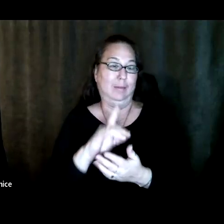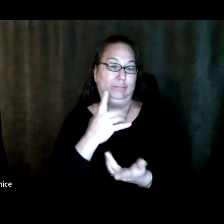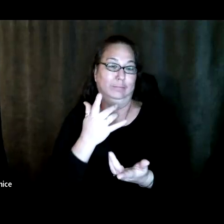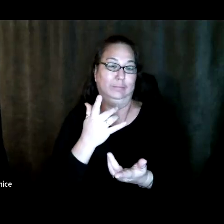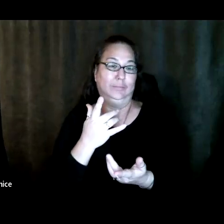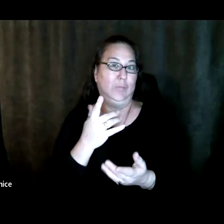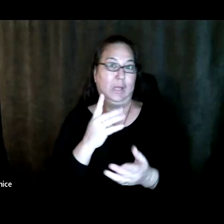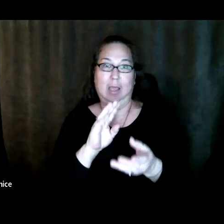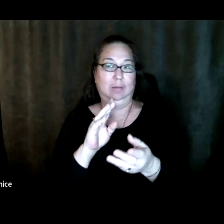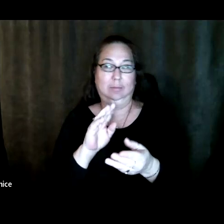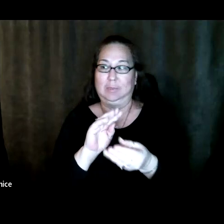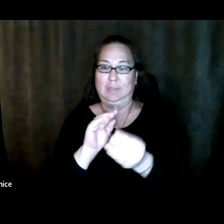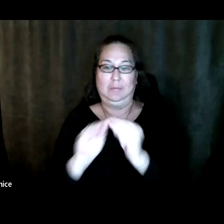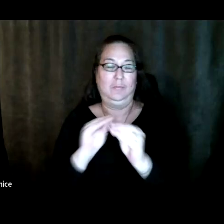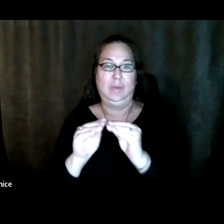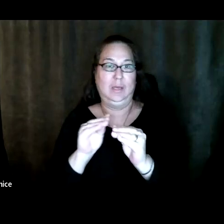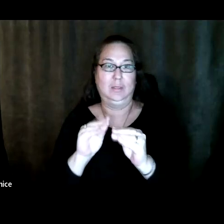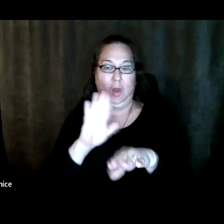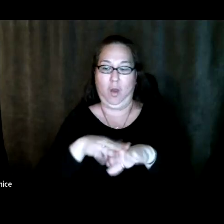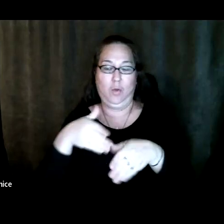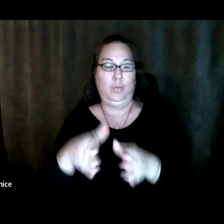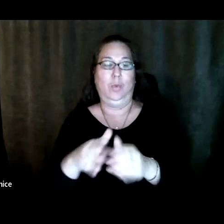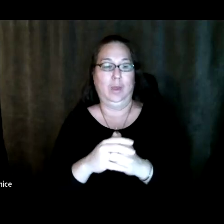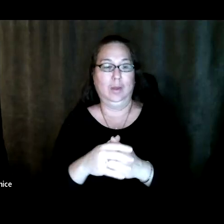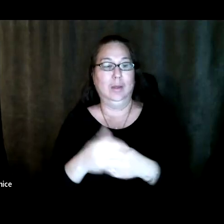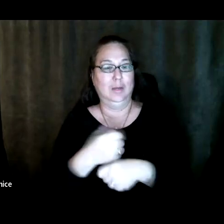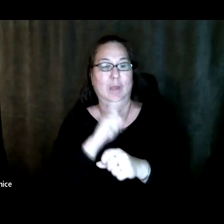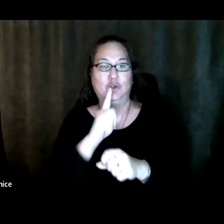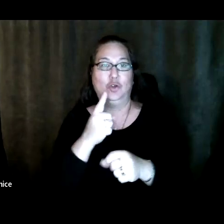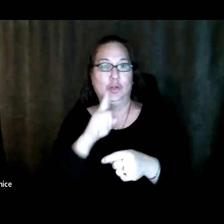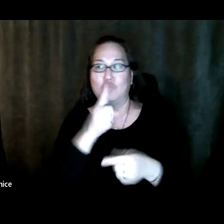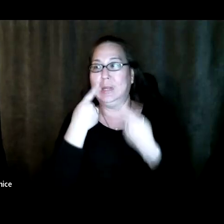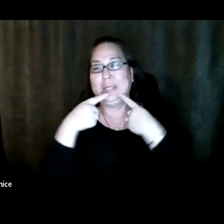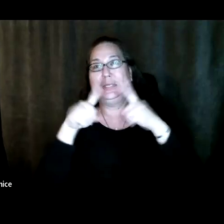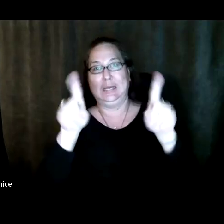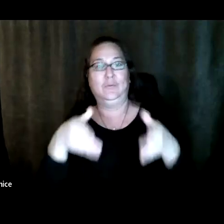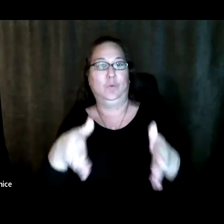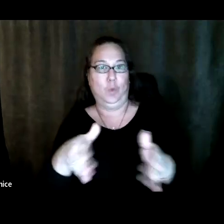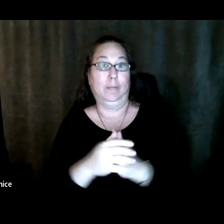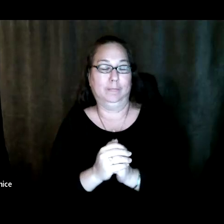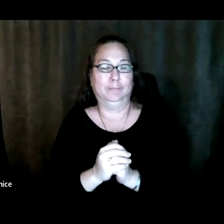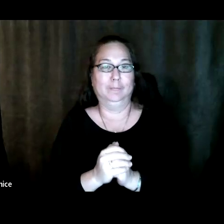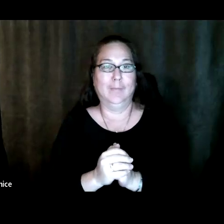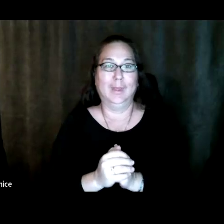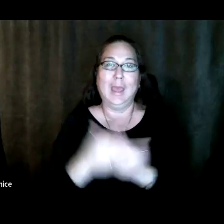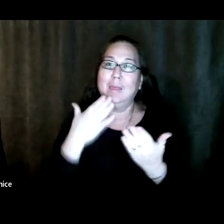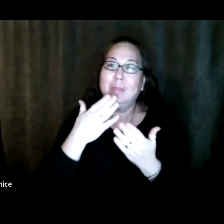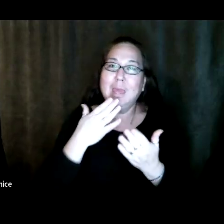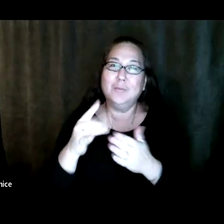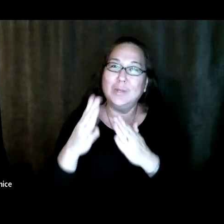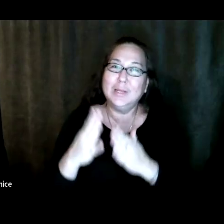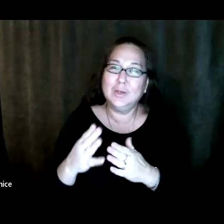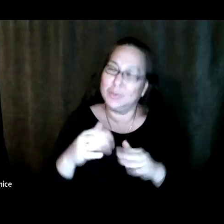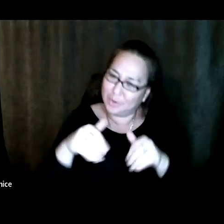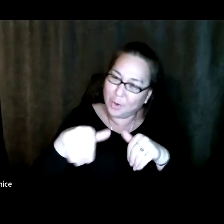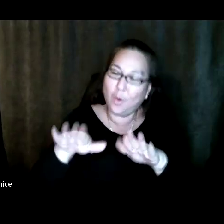nimble but efficient way. So thank you guys. Thank you very, very much to the leaders for your time. Go home and sleep. Thank